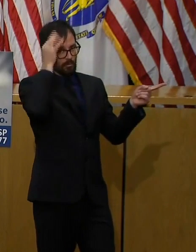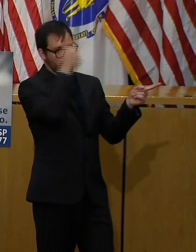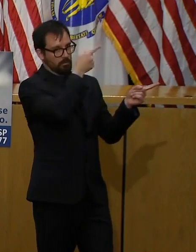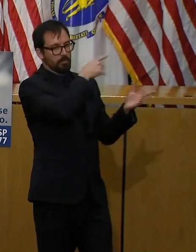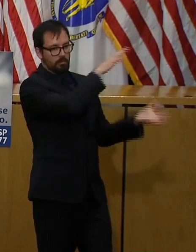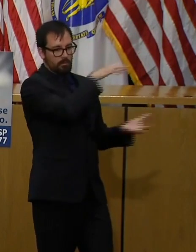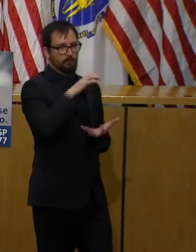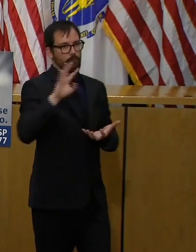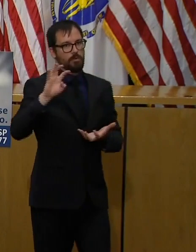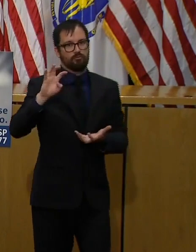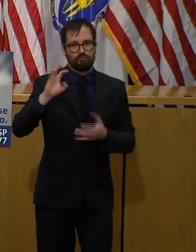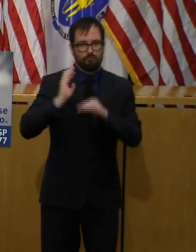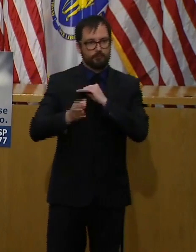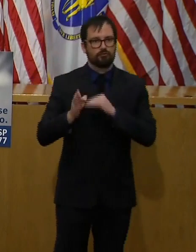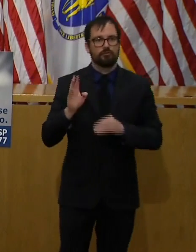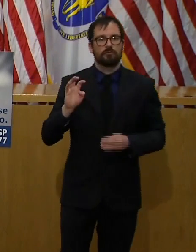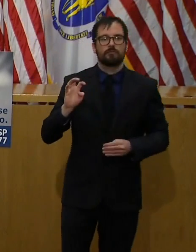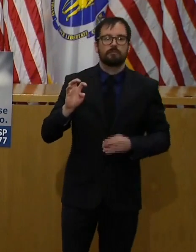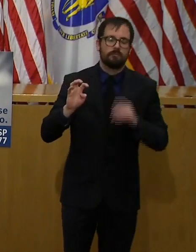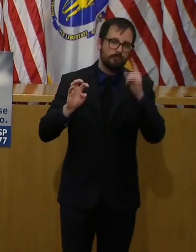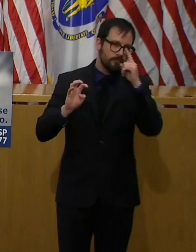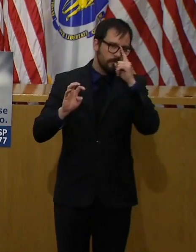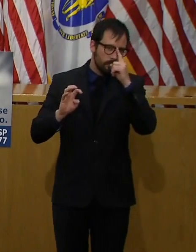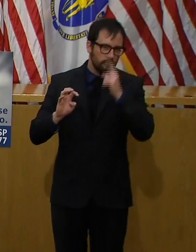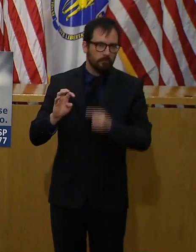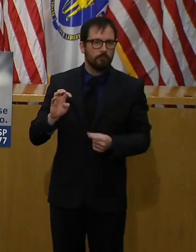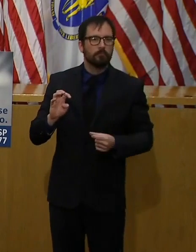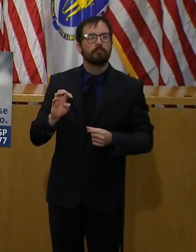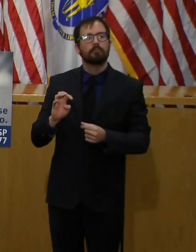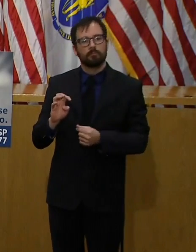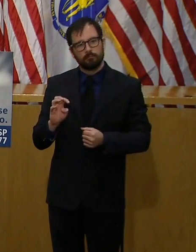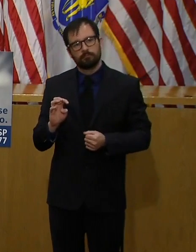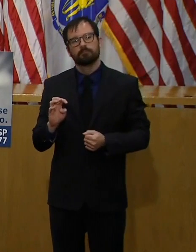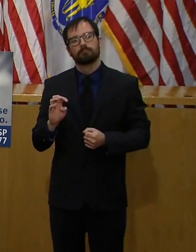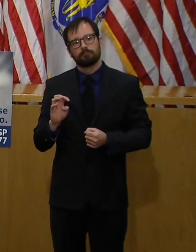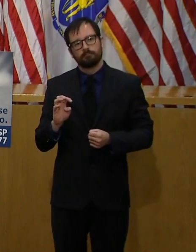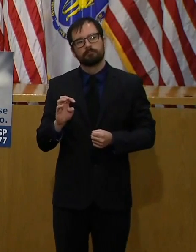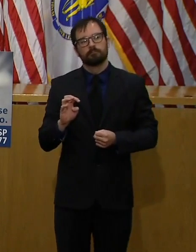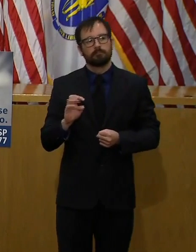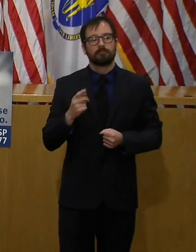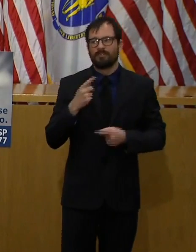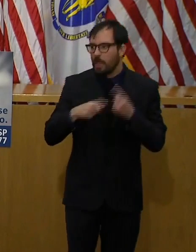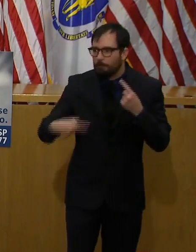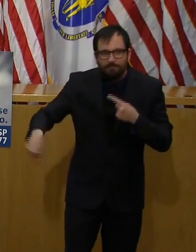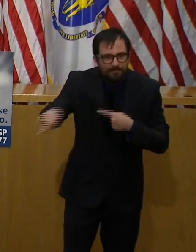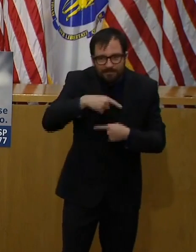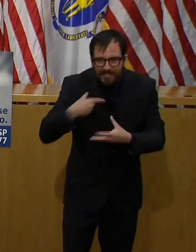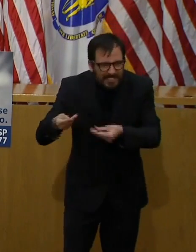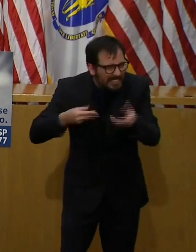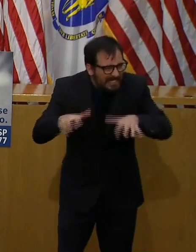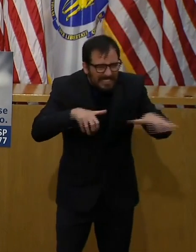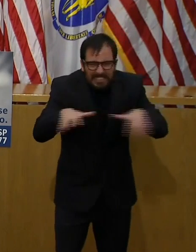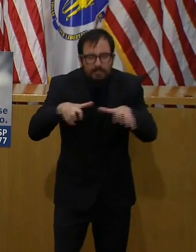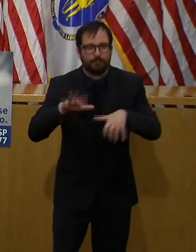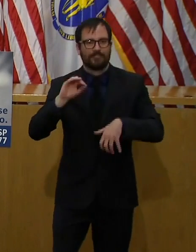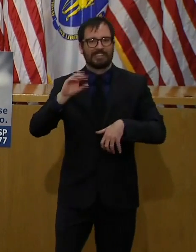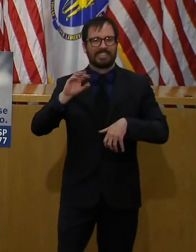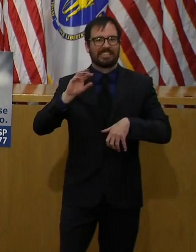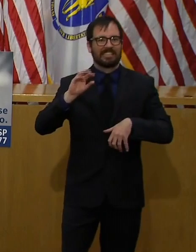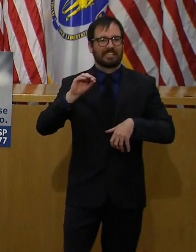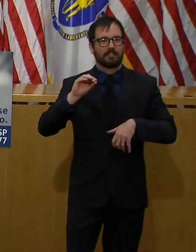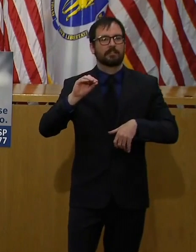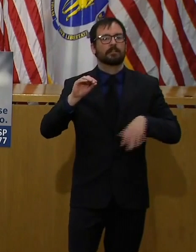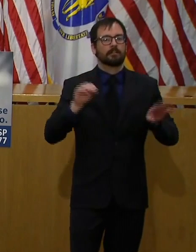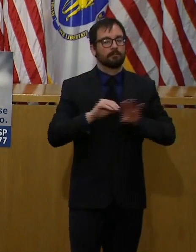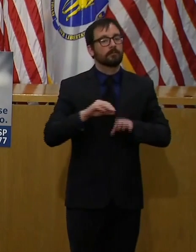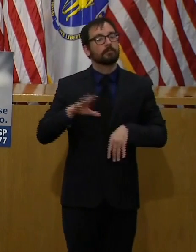to procure or get donated a number nine, including the ones from Boston Children's Hospital, for a total of